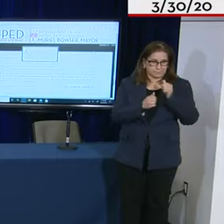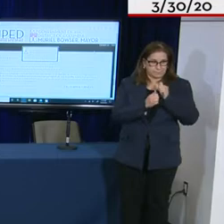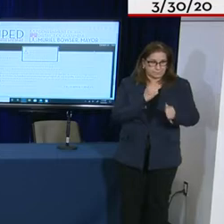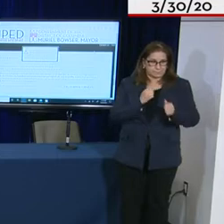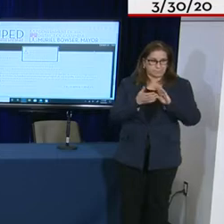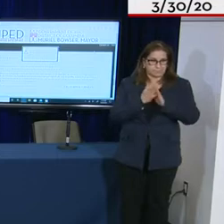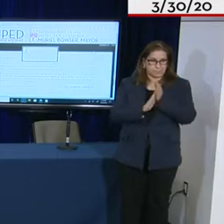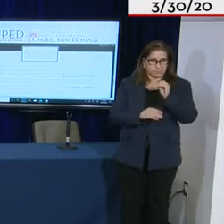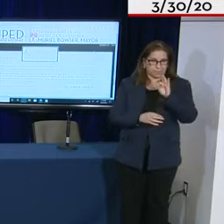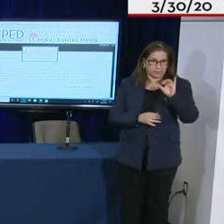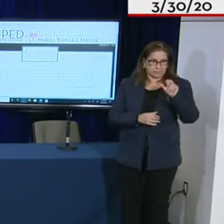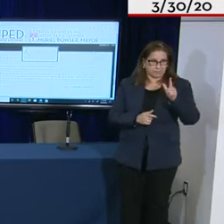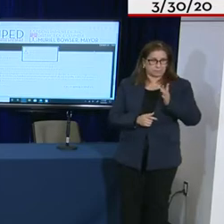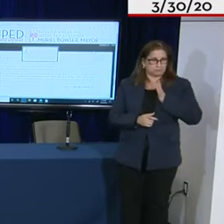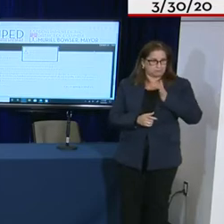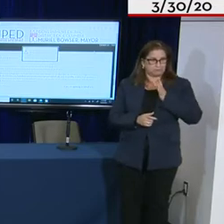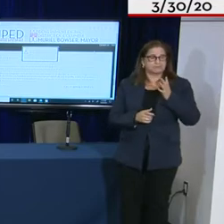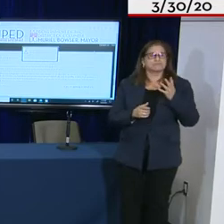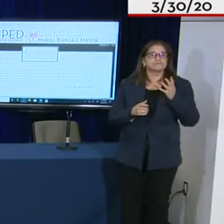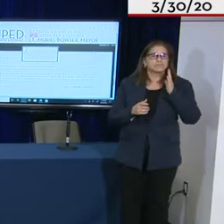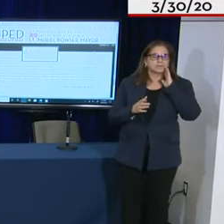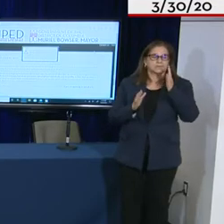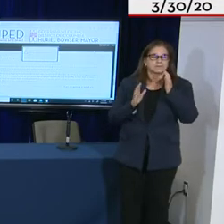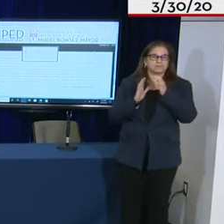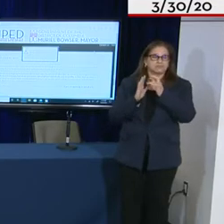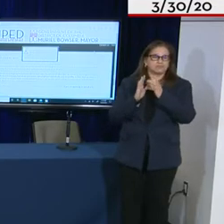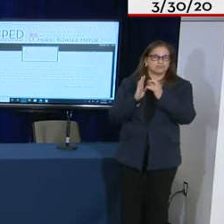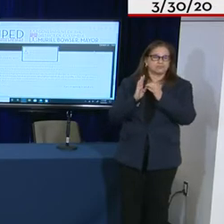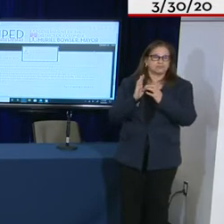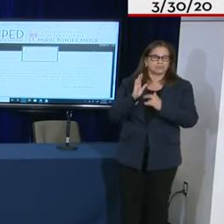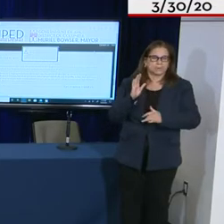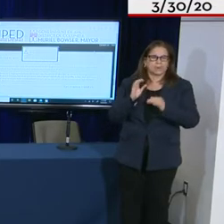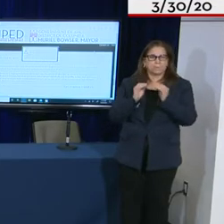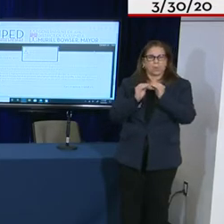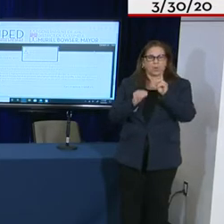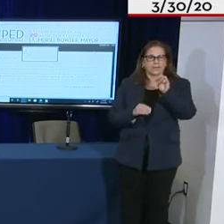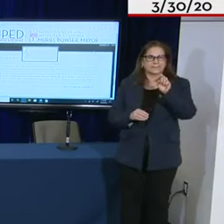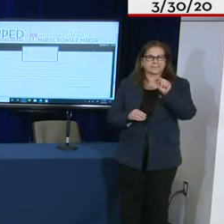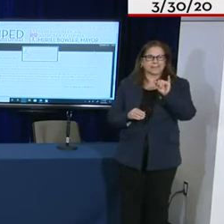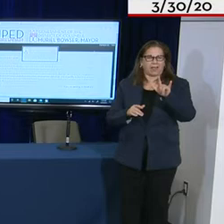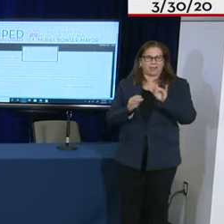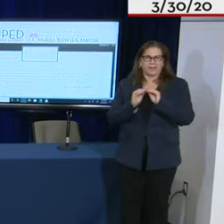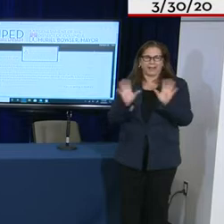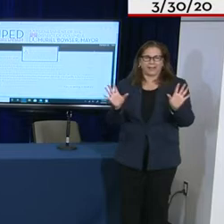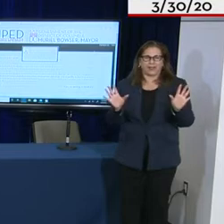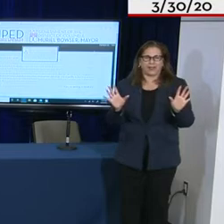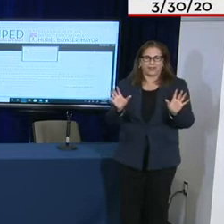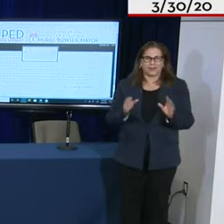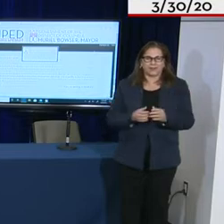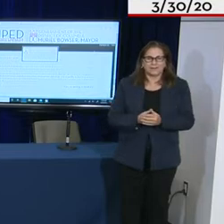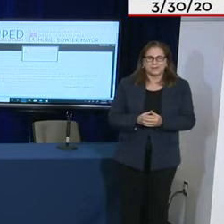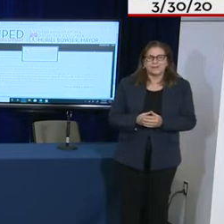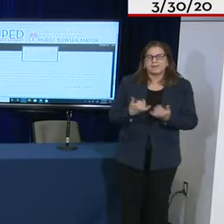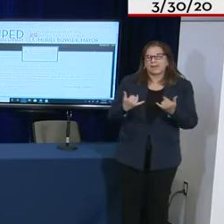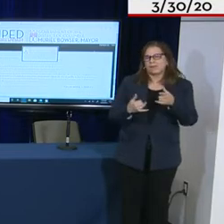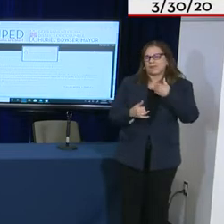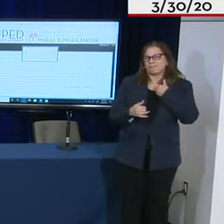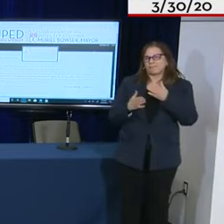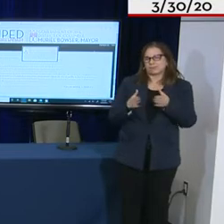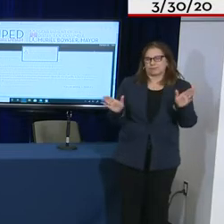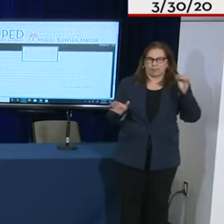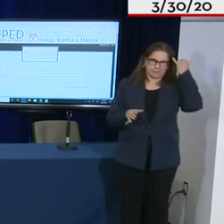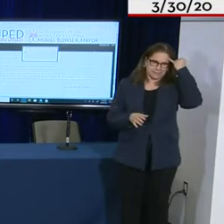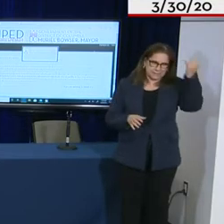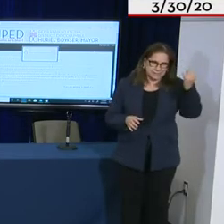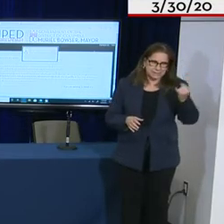calls. So right now it's a lot of grand ideas written into legislation, and the SBA is going to put meat onto the bones of those ideas, and